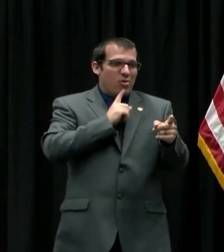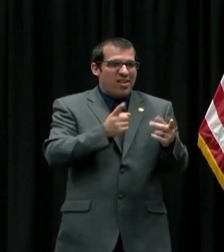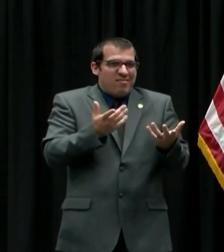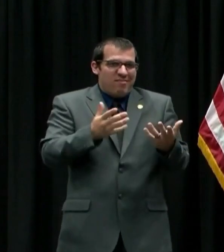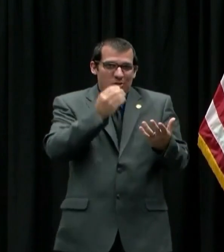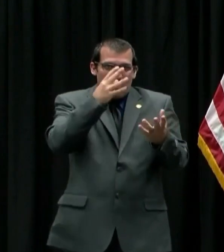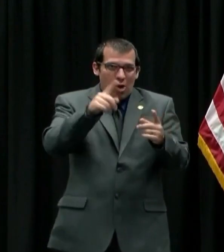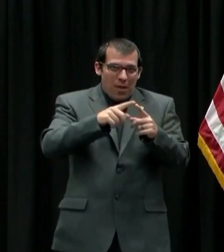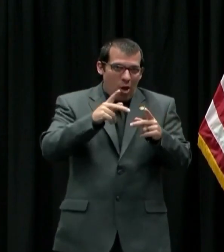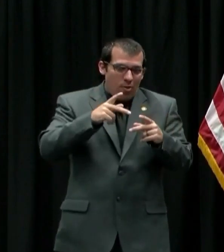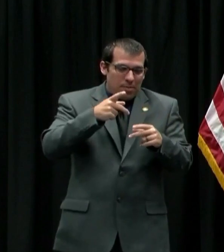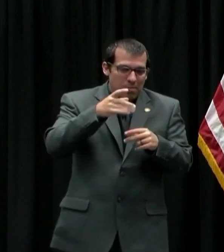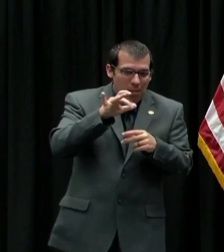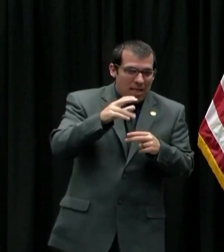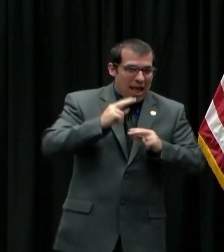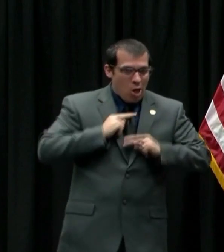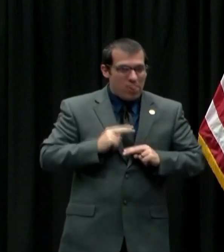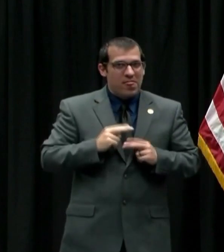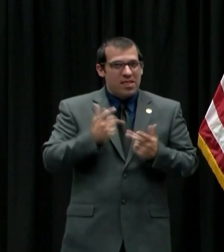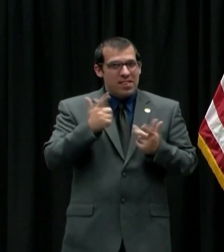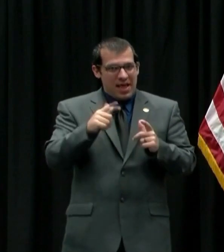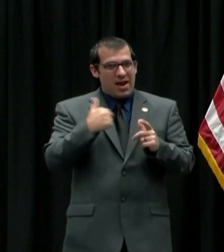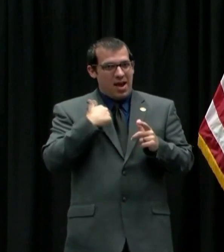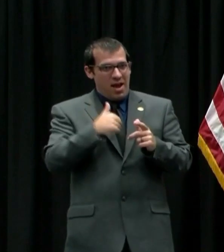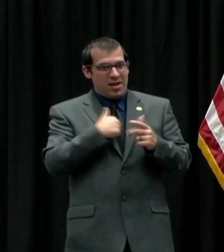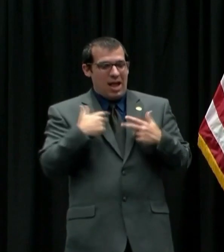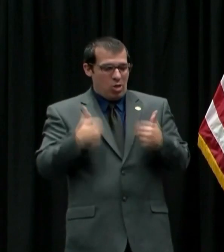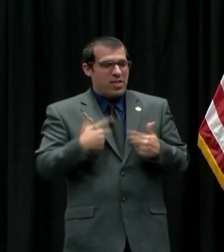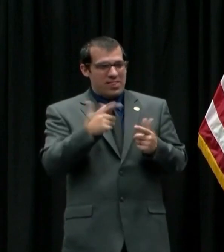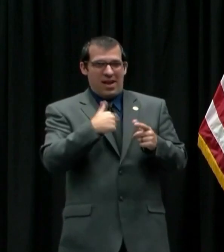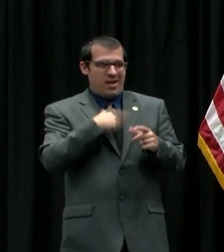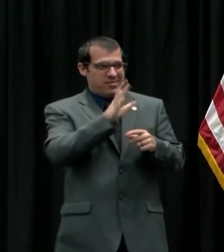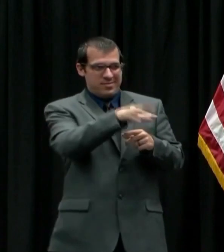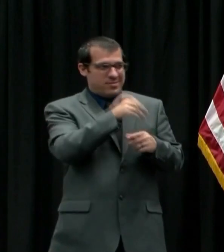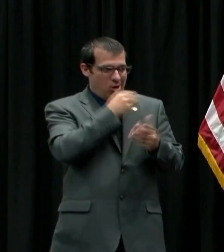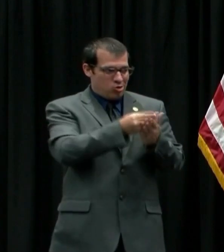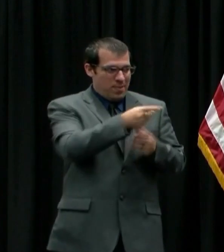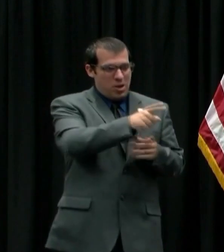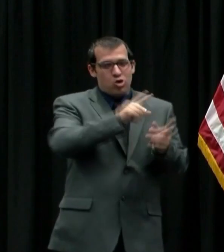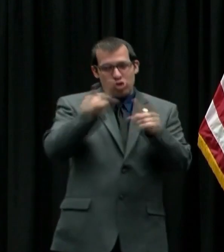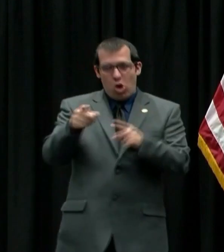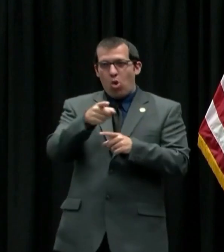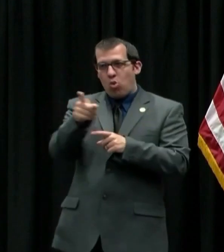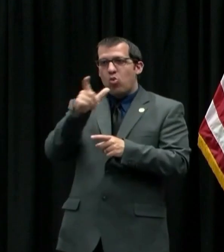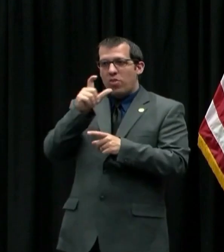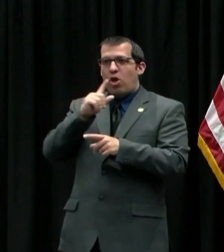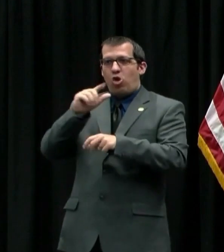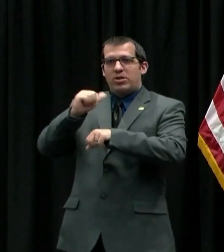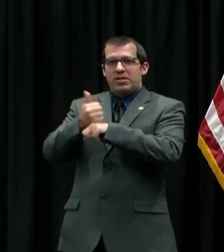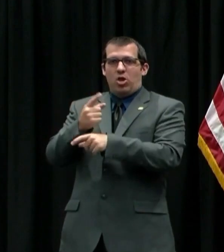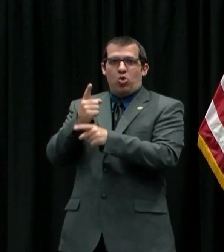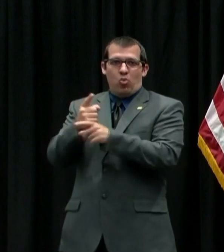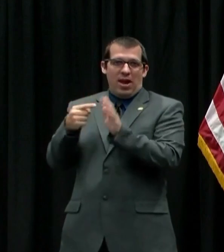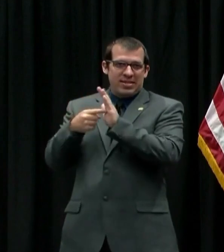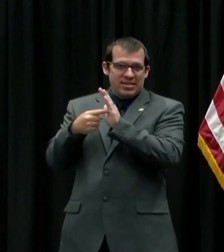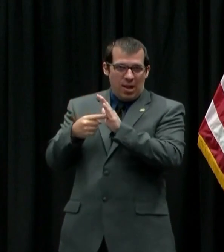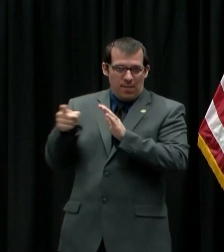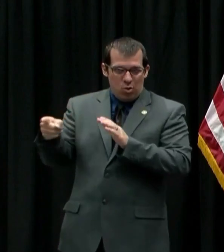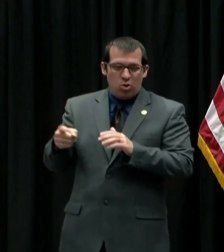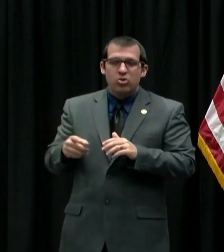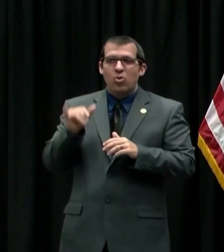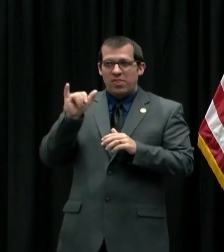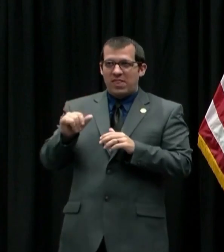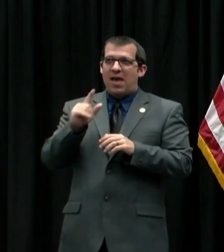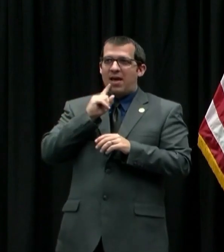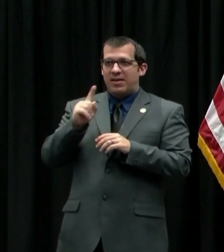to the public health, let's send the right message. Don't shop there. Let's go someplace that they really are setting the right example. So,